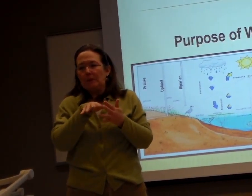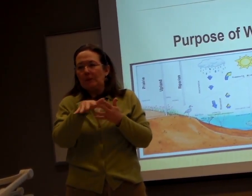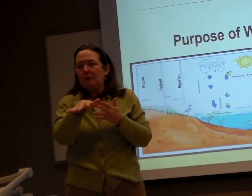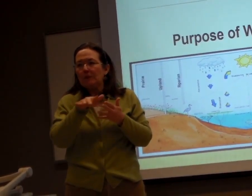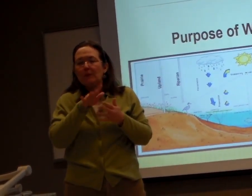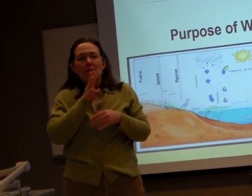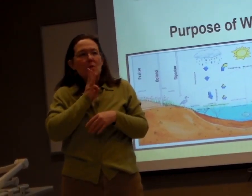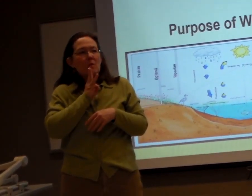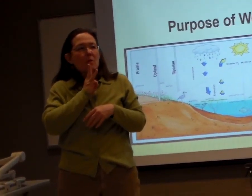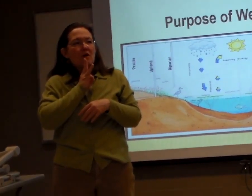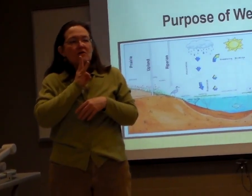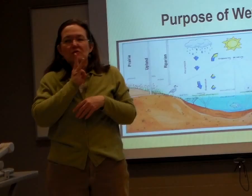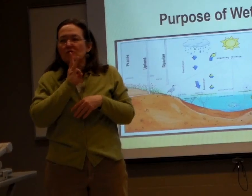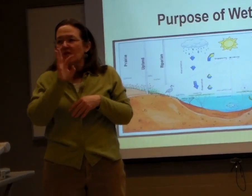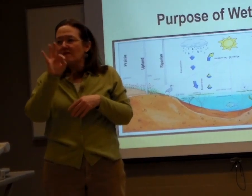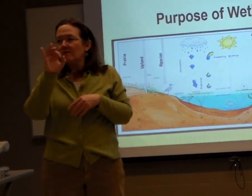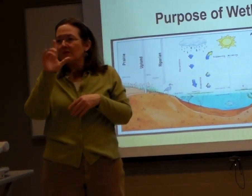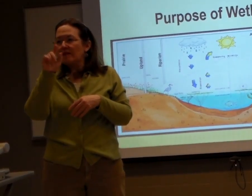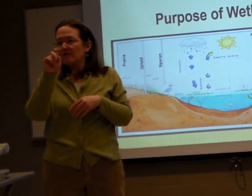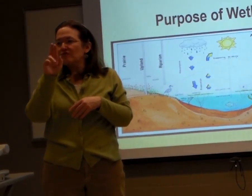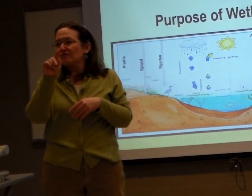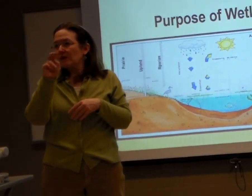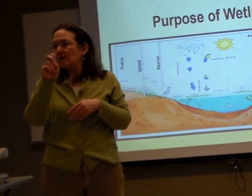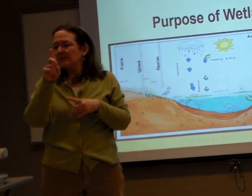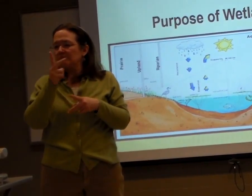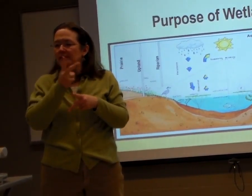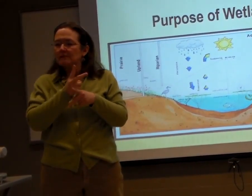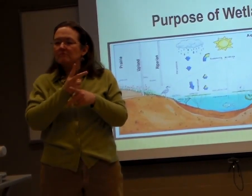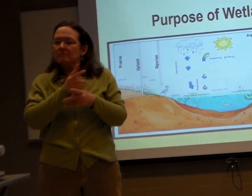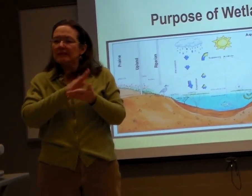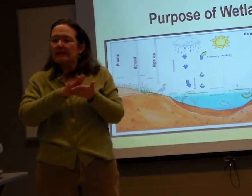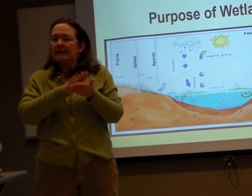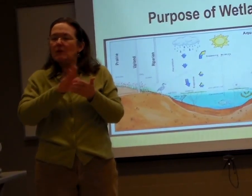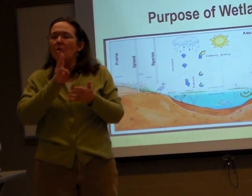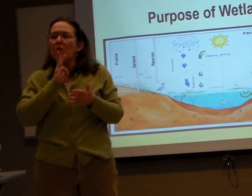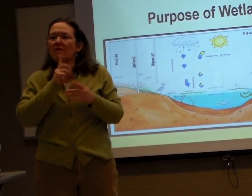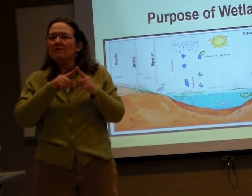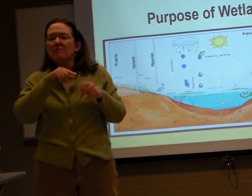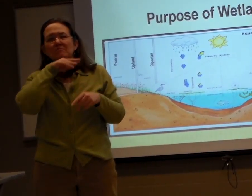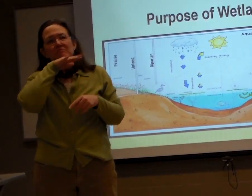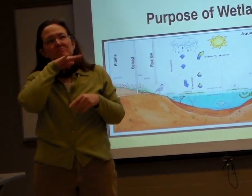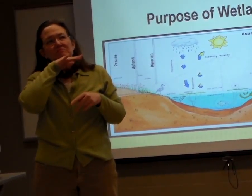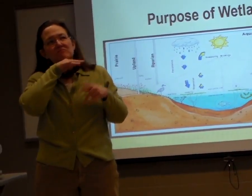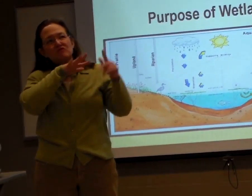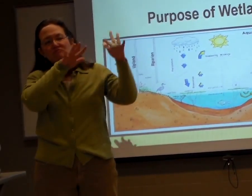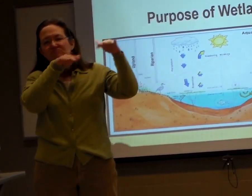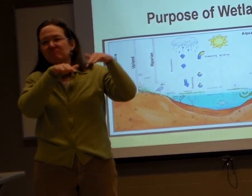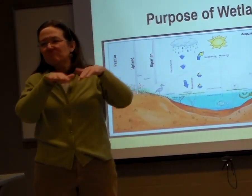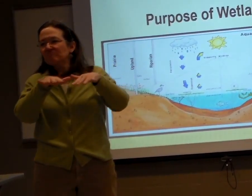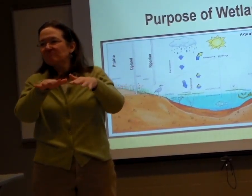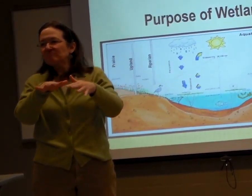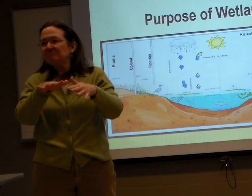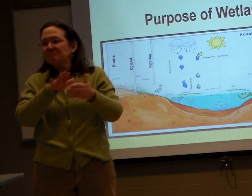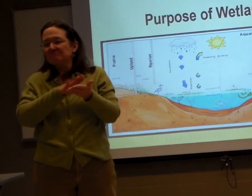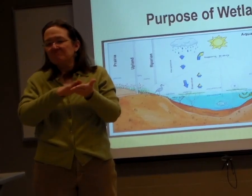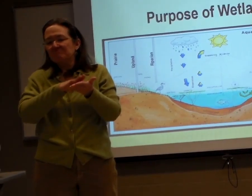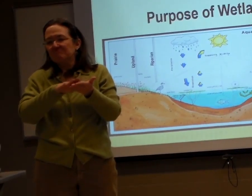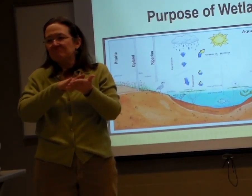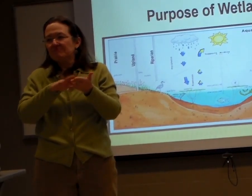Another purpose for a wetlands is the water filtration. It's a natural water purification where